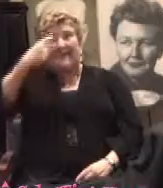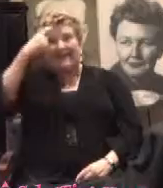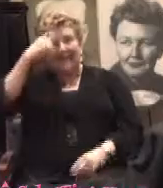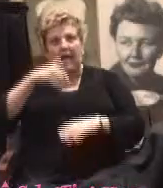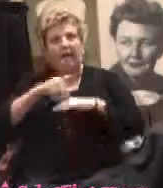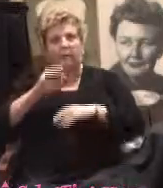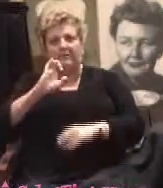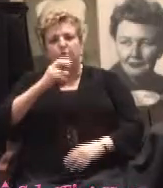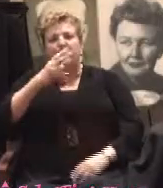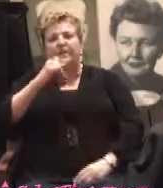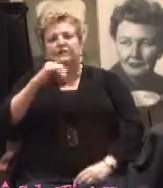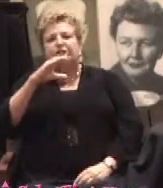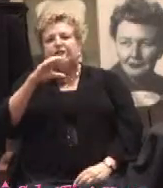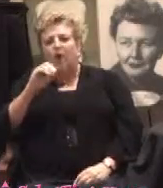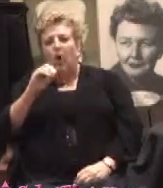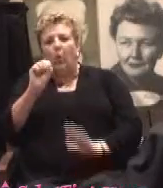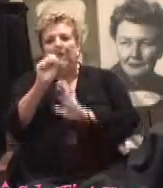I have a diploma,